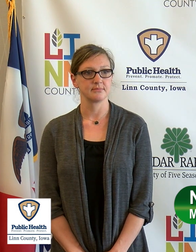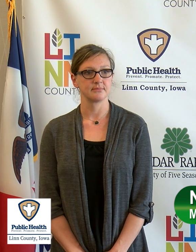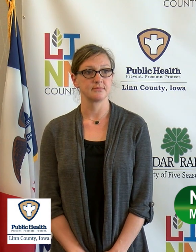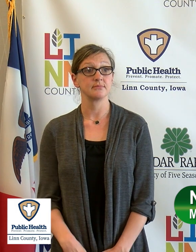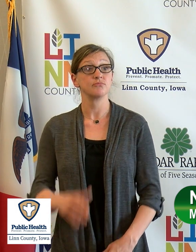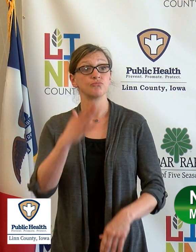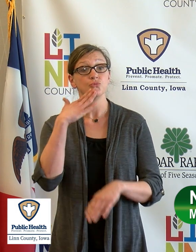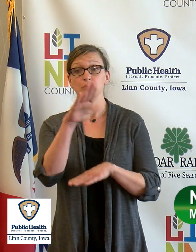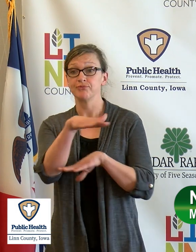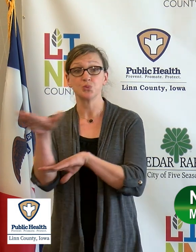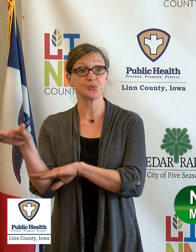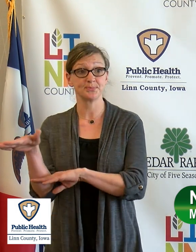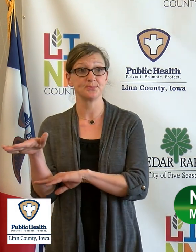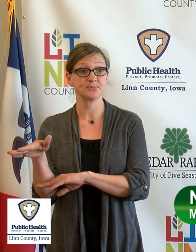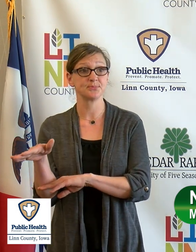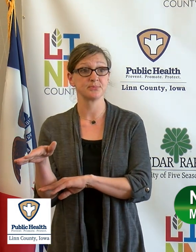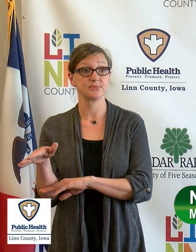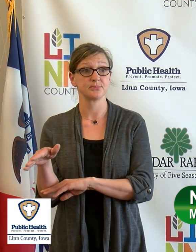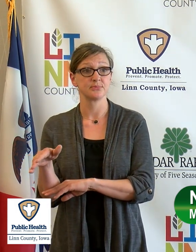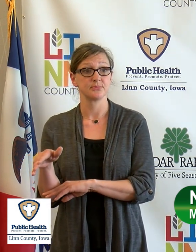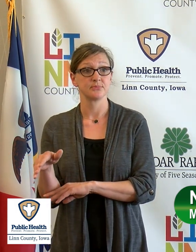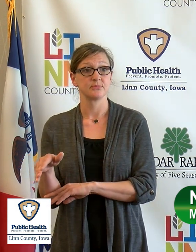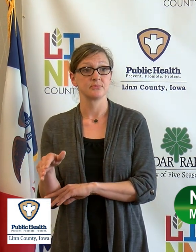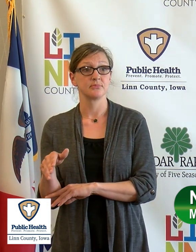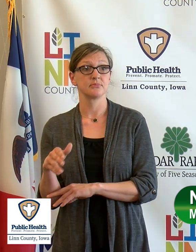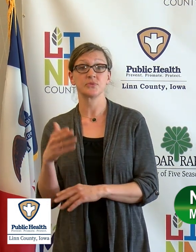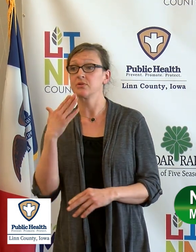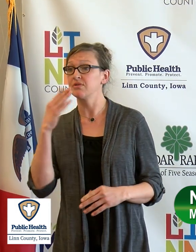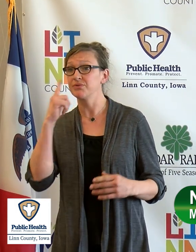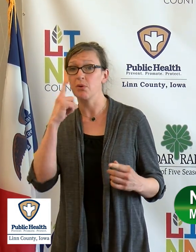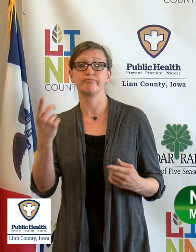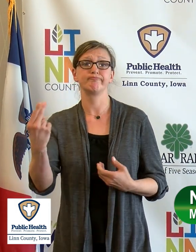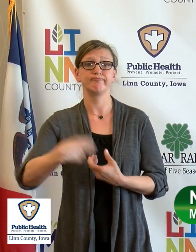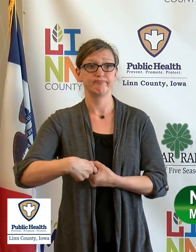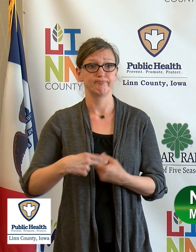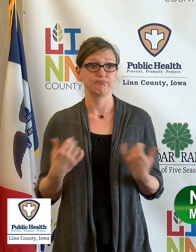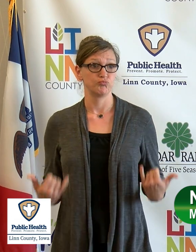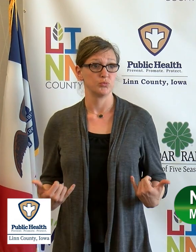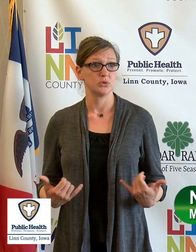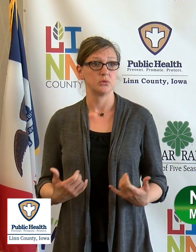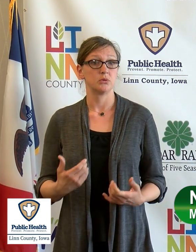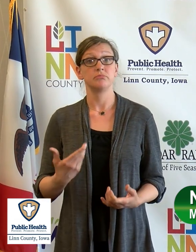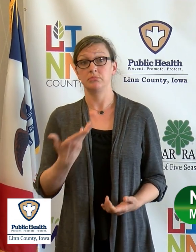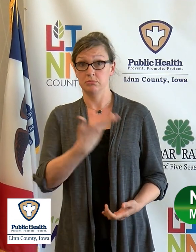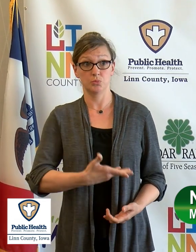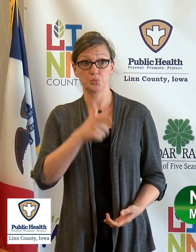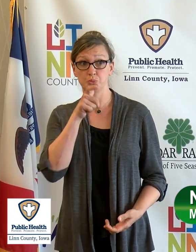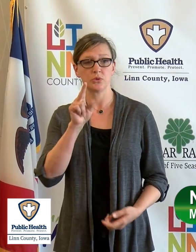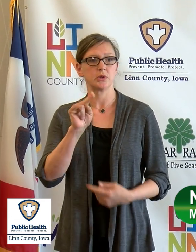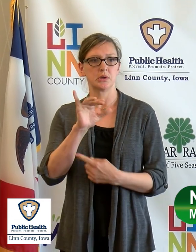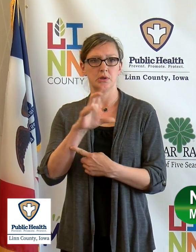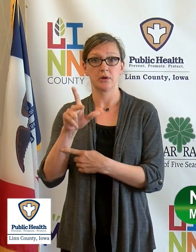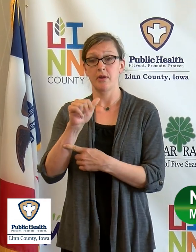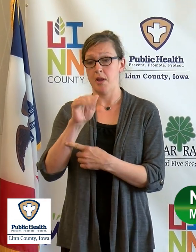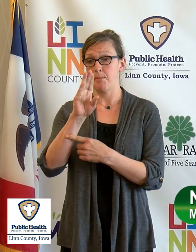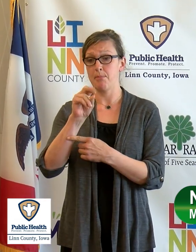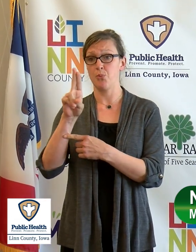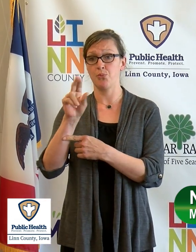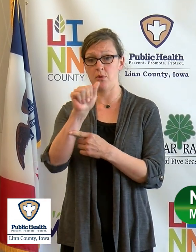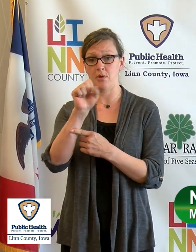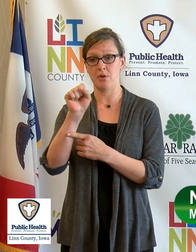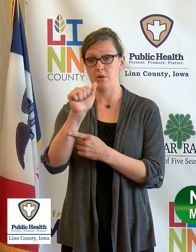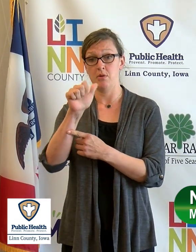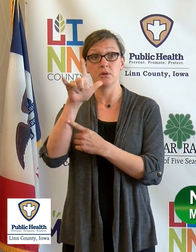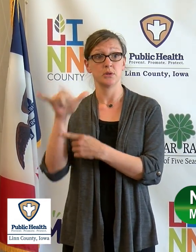Good afternoon. Thank you for joining us. I'm Nick Abu-Asli, Mayor of the City of Marion. I